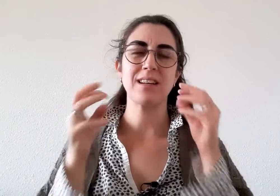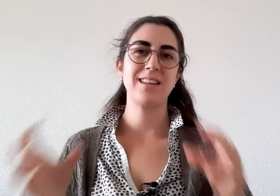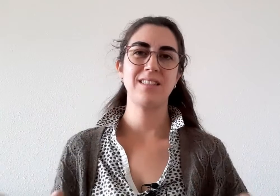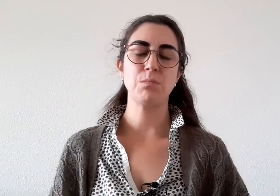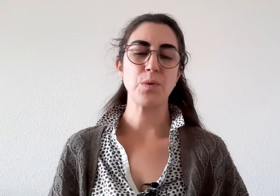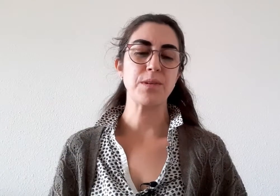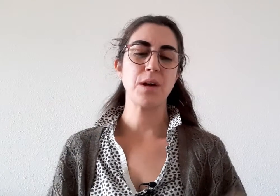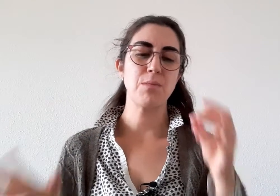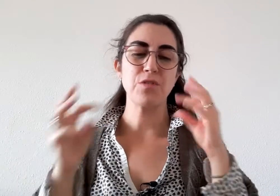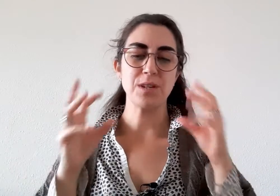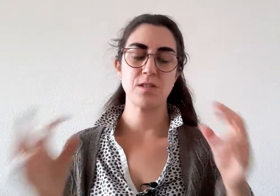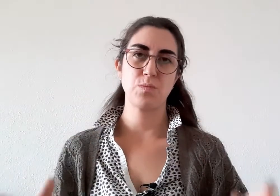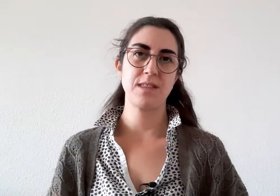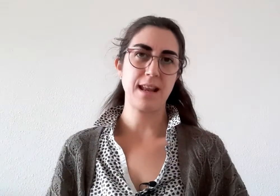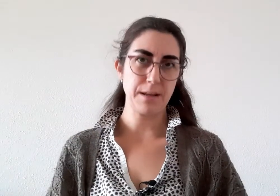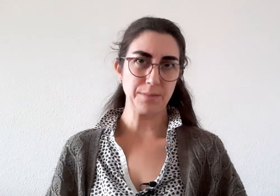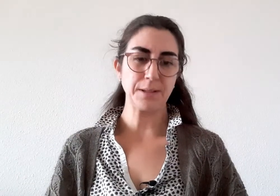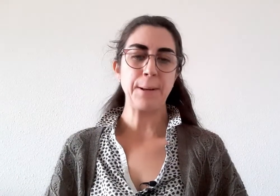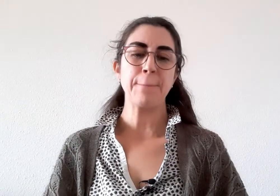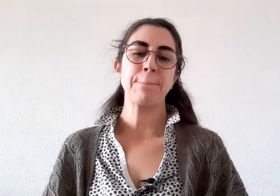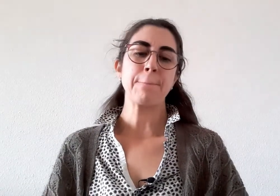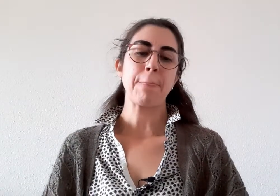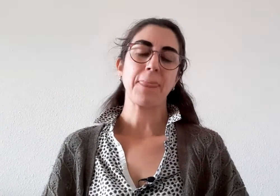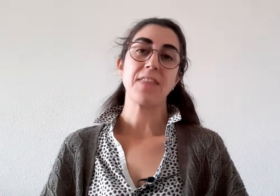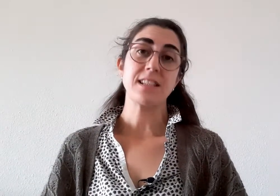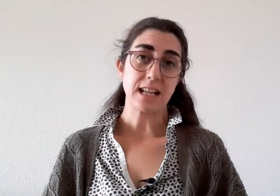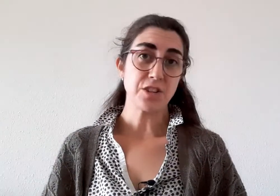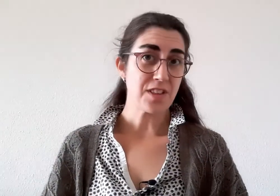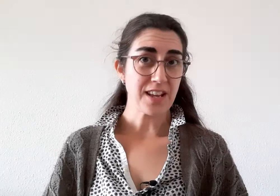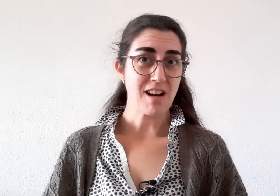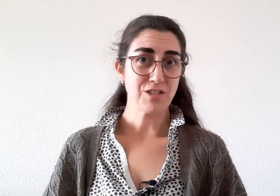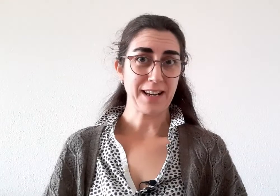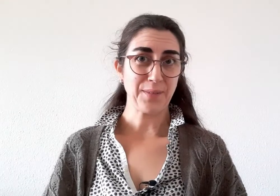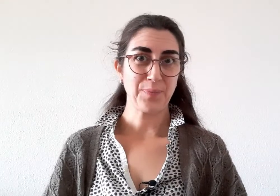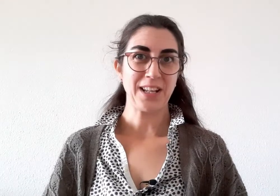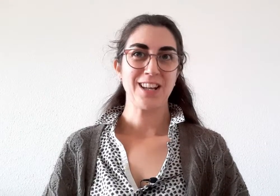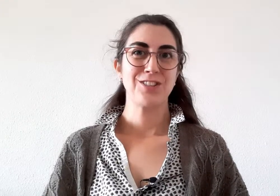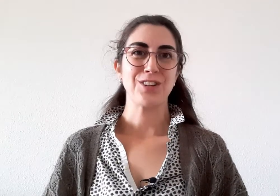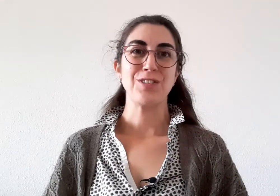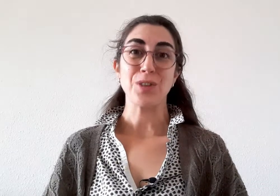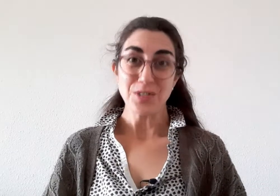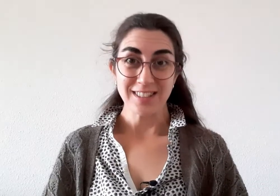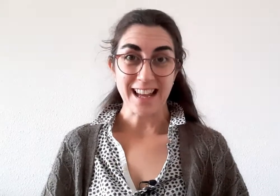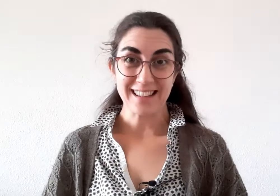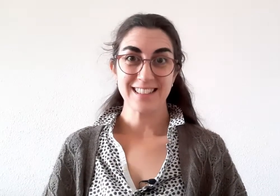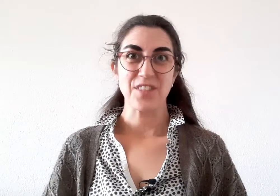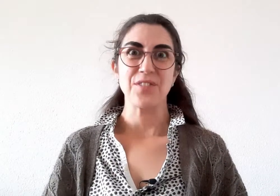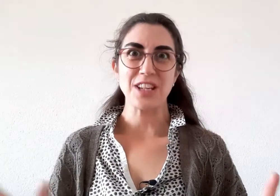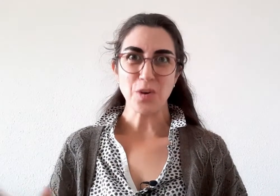kissy movement with their lips, they are telling you that they are hungry. So if you notice that, feed your